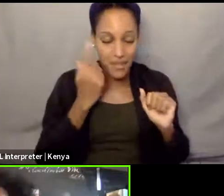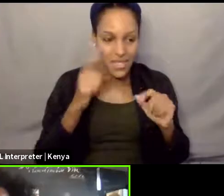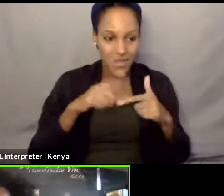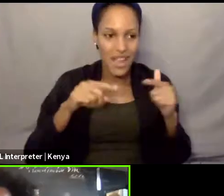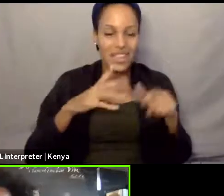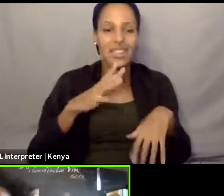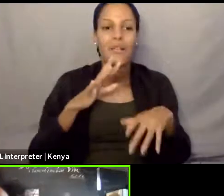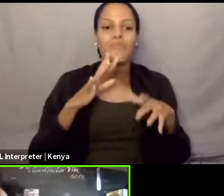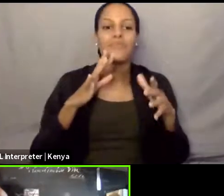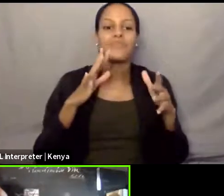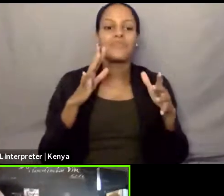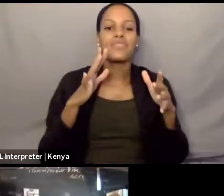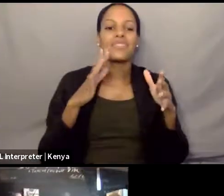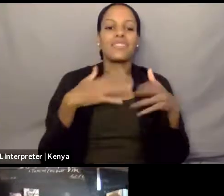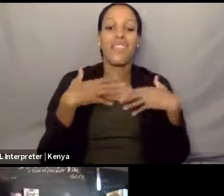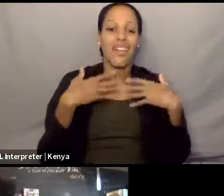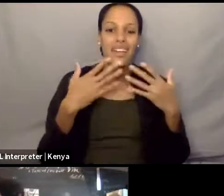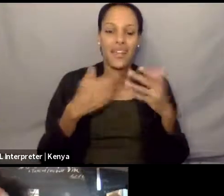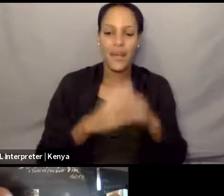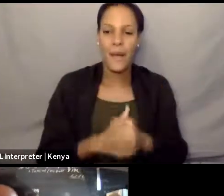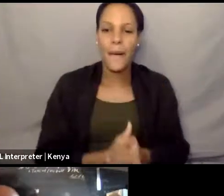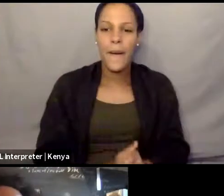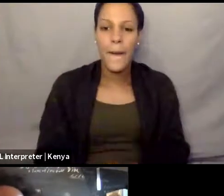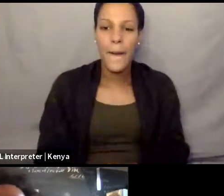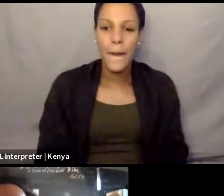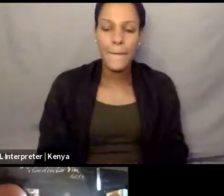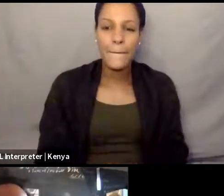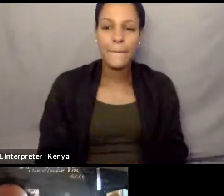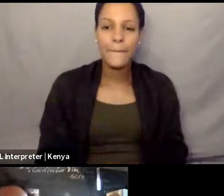think about all these other things.